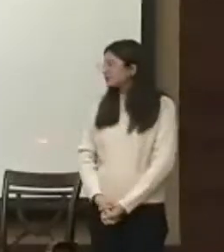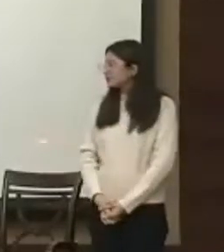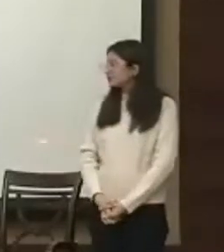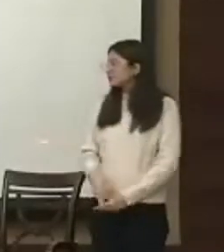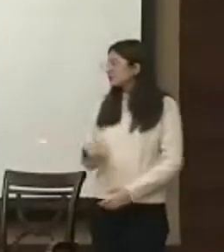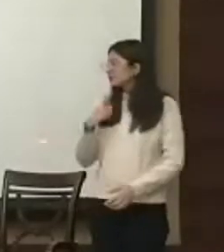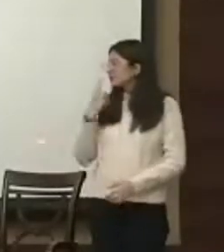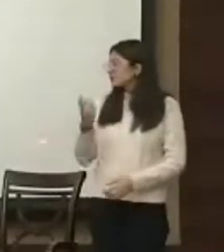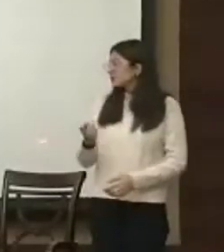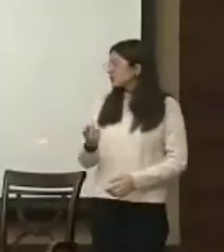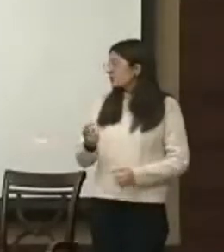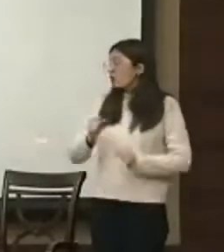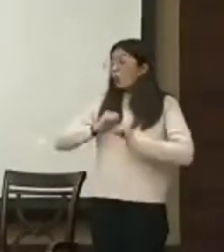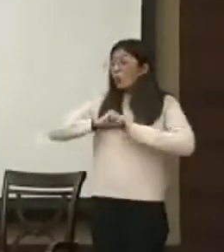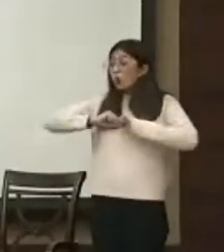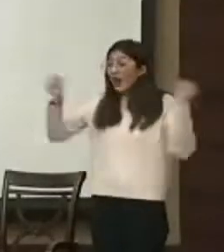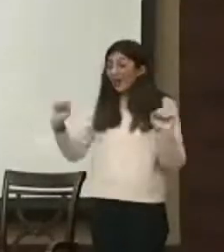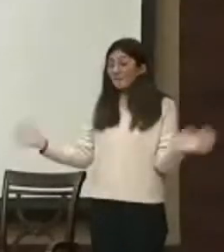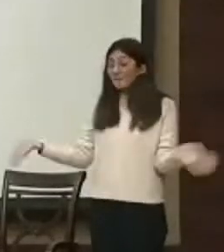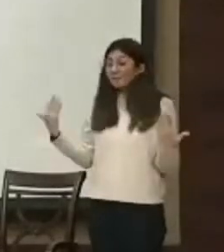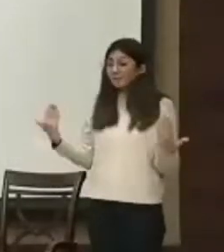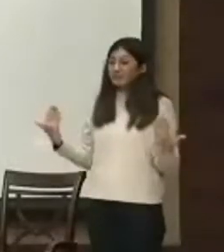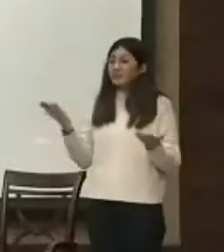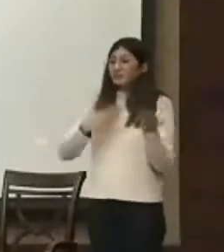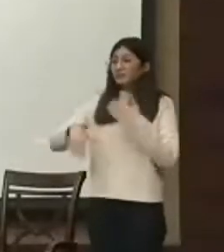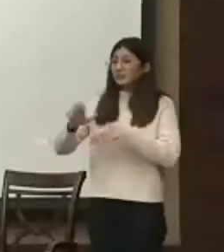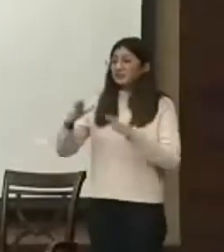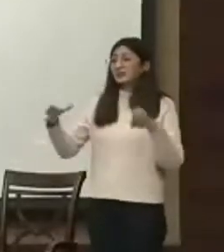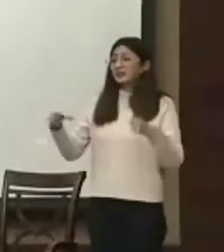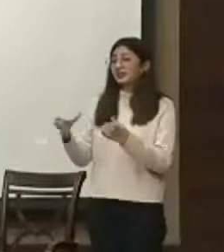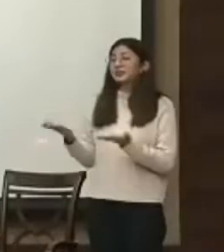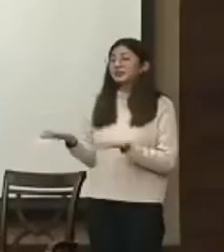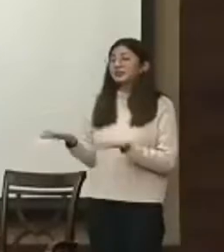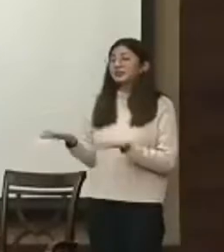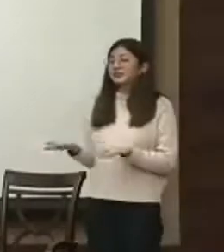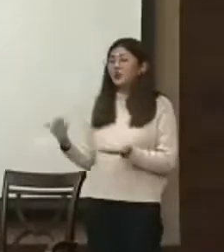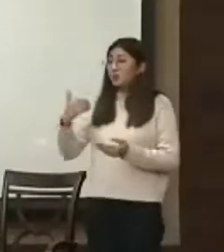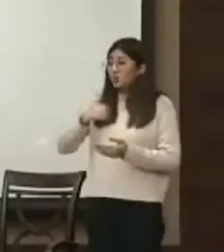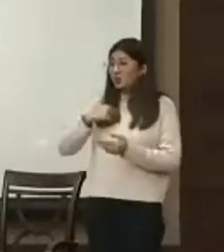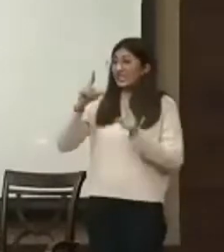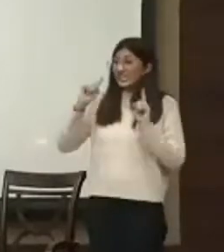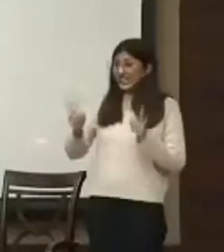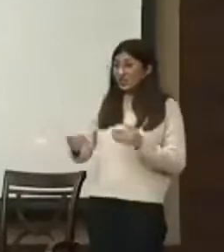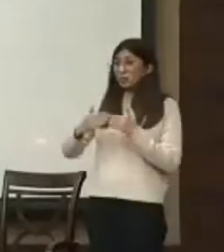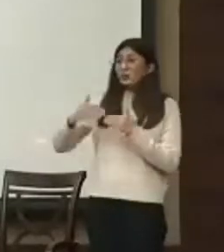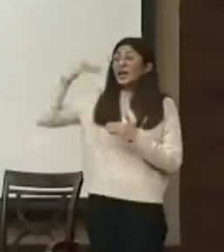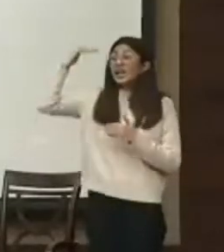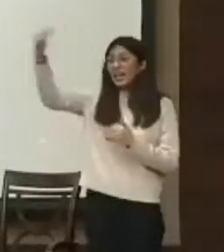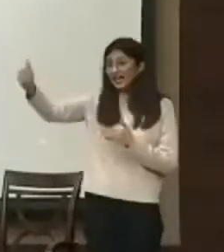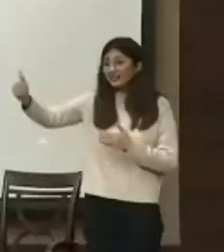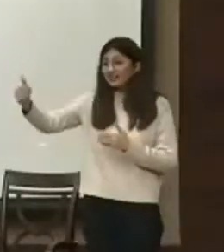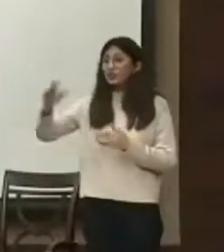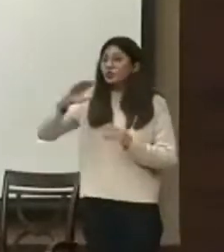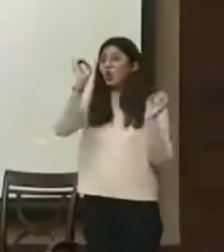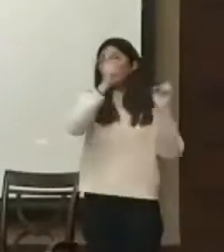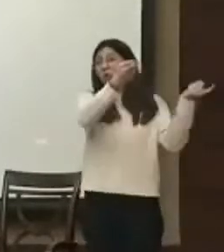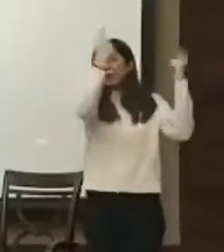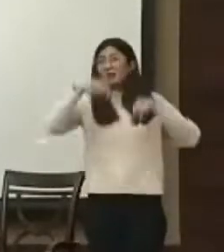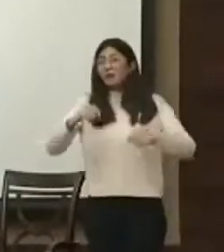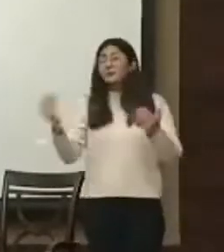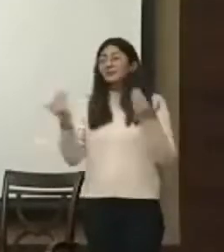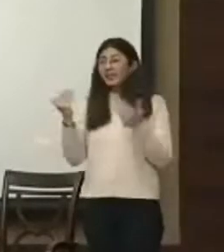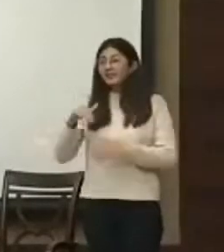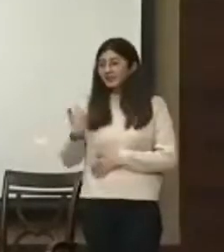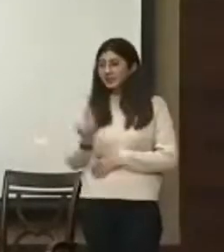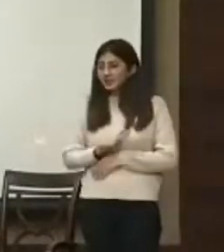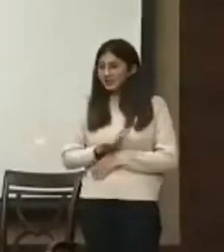I can say wake up disability sector. We have to wake up others. Otherwise, nobody will come and save us. We have Thank to you wake so